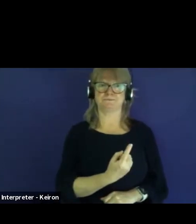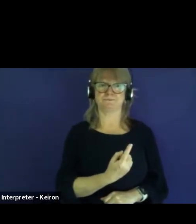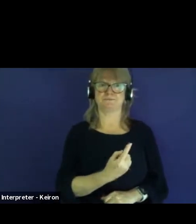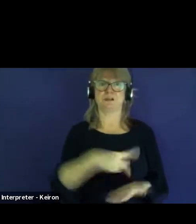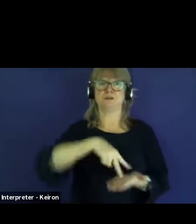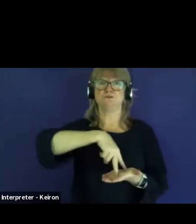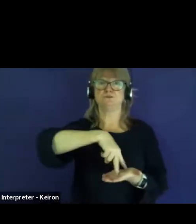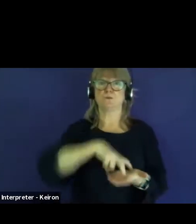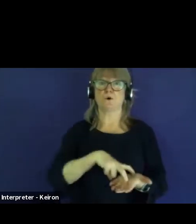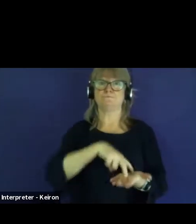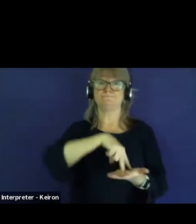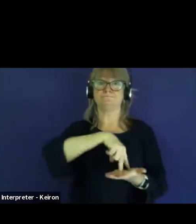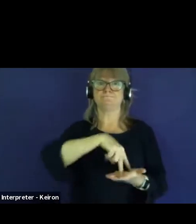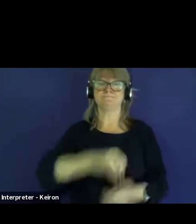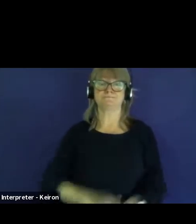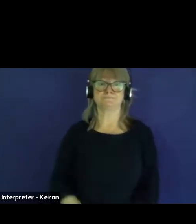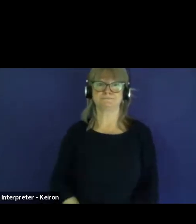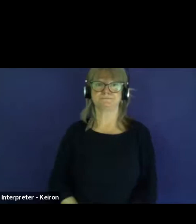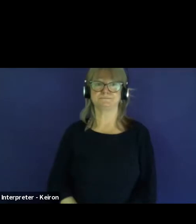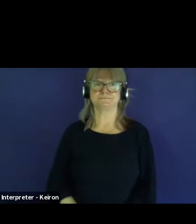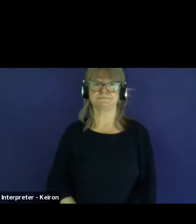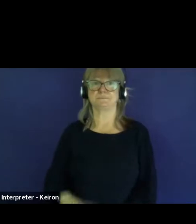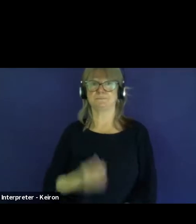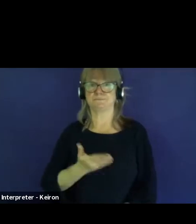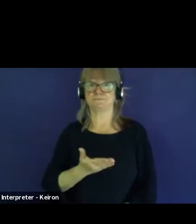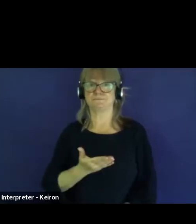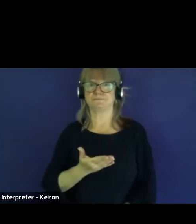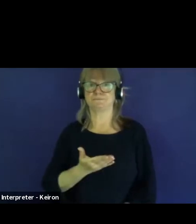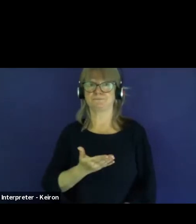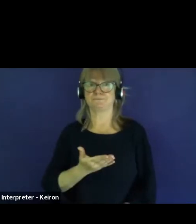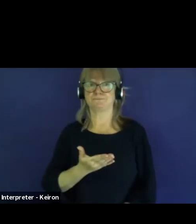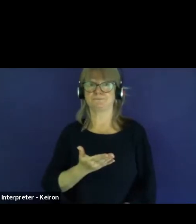squat. So what a squat looks like is this movement,